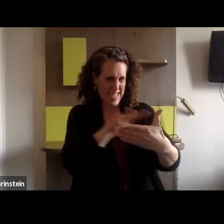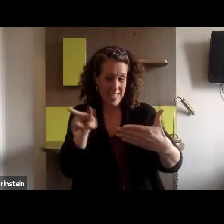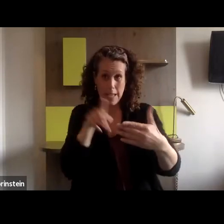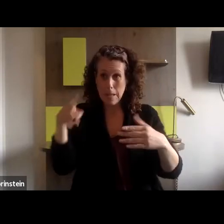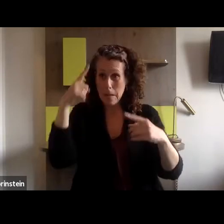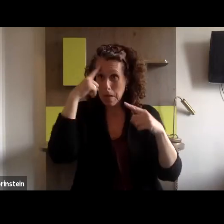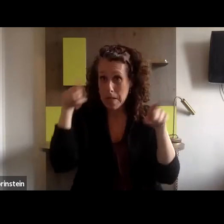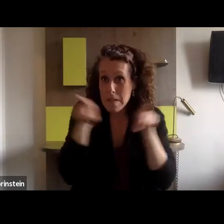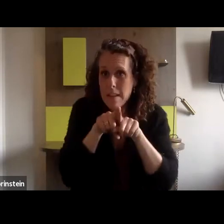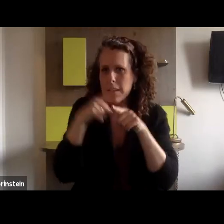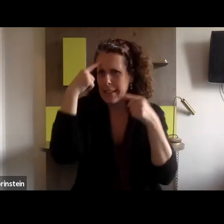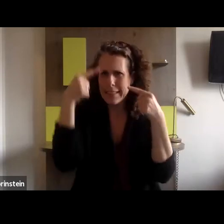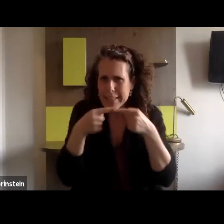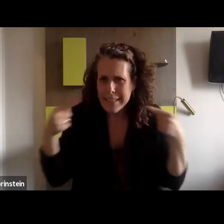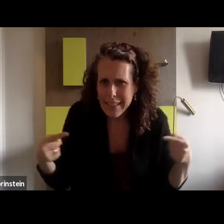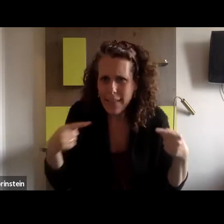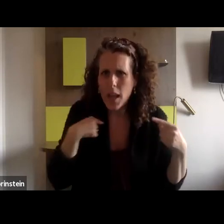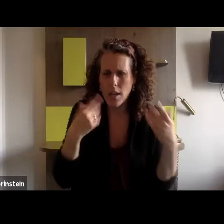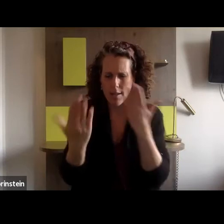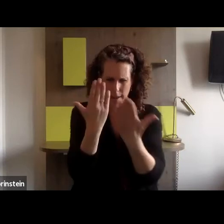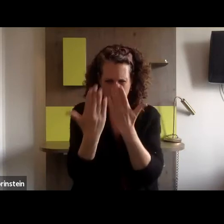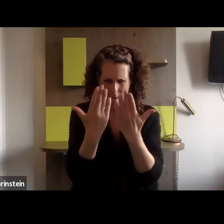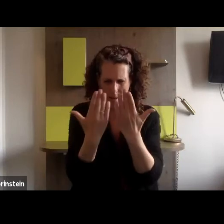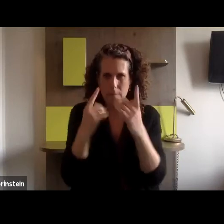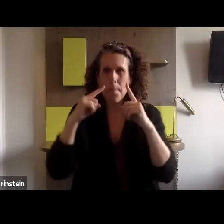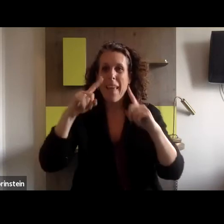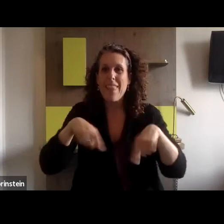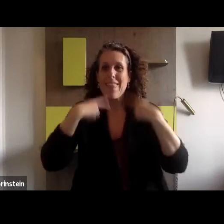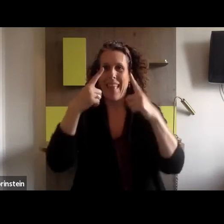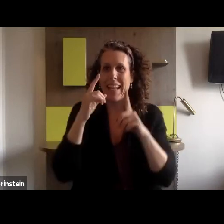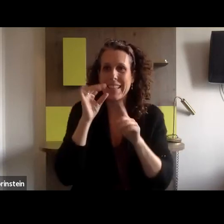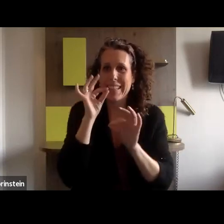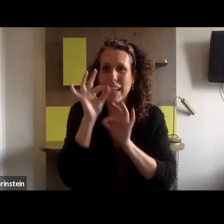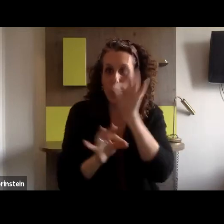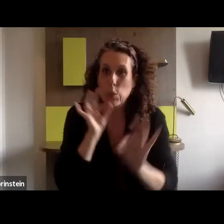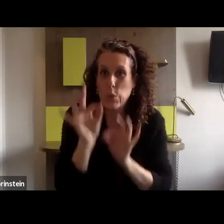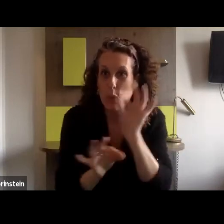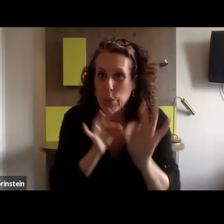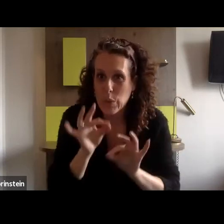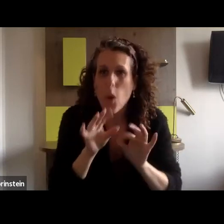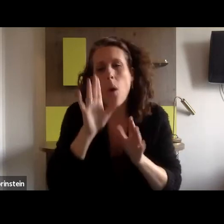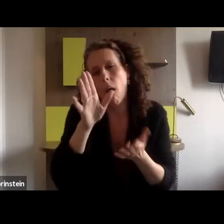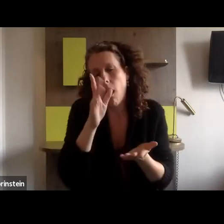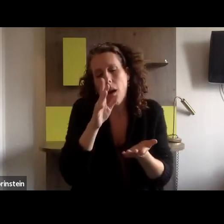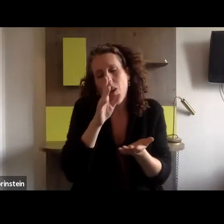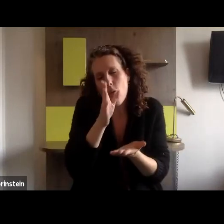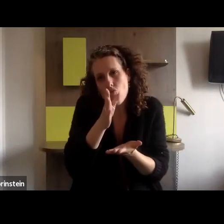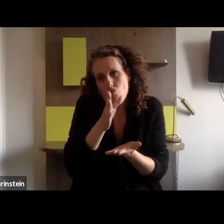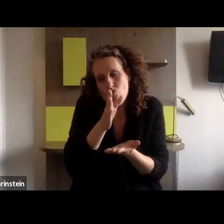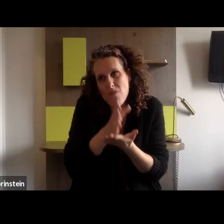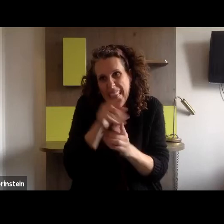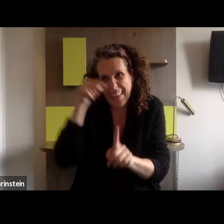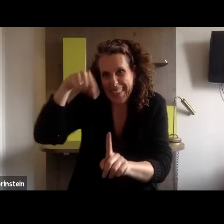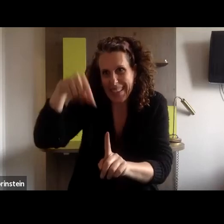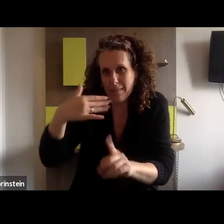And then we did a follow-up interview, which was actually, that's an interesting piece of research. All is interesting, but this was particularly